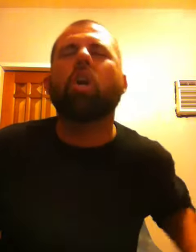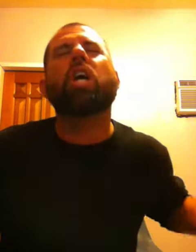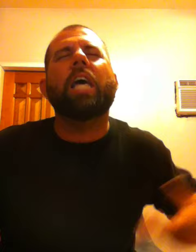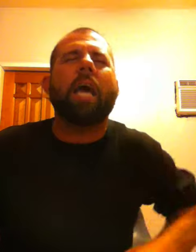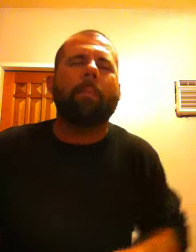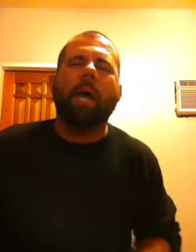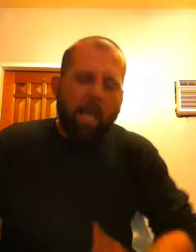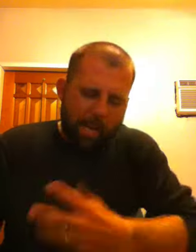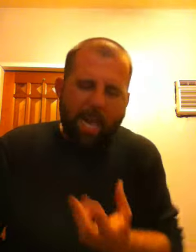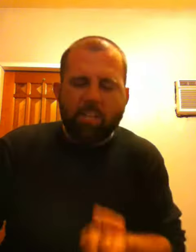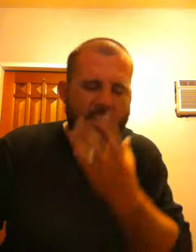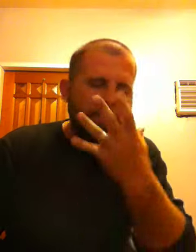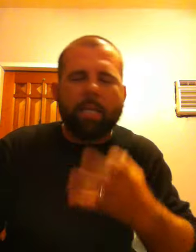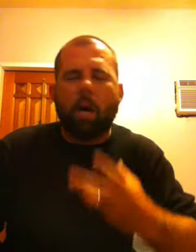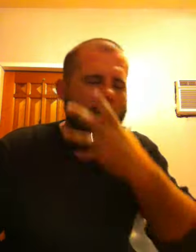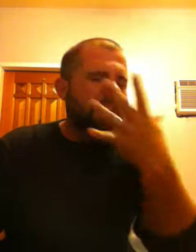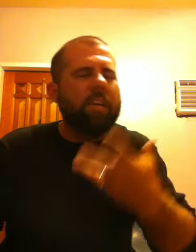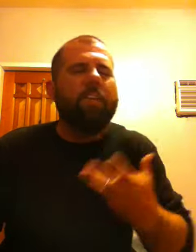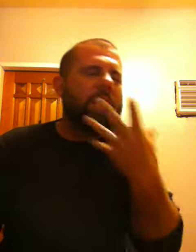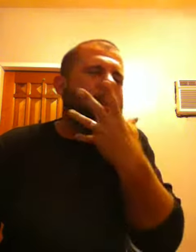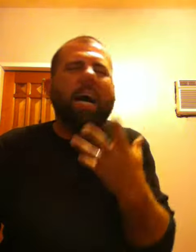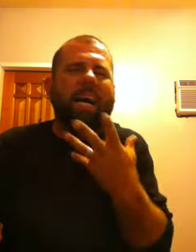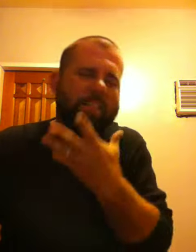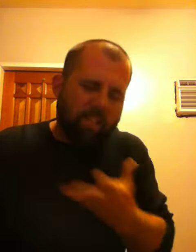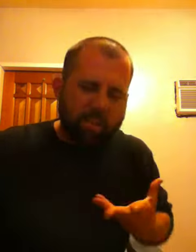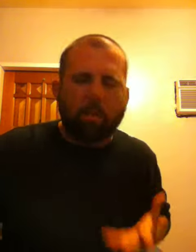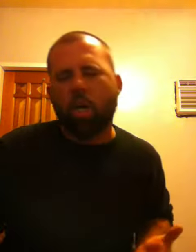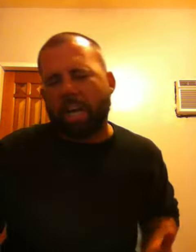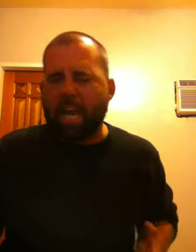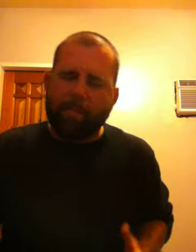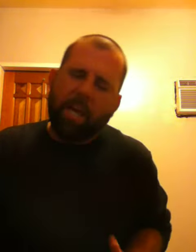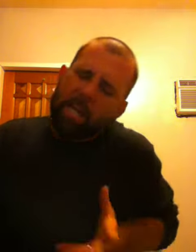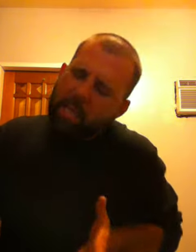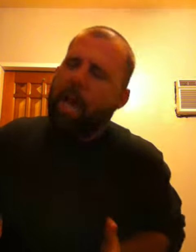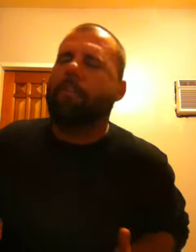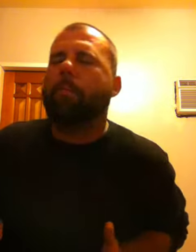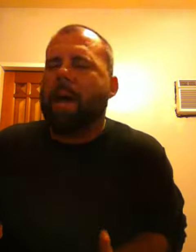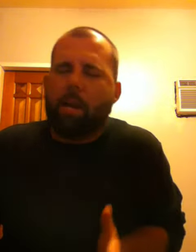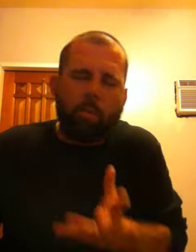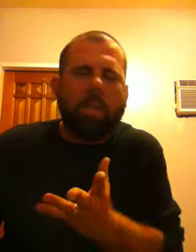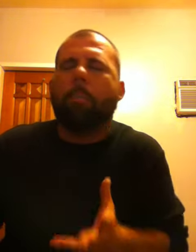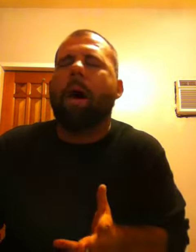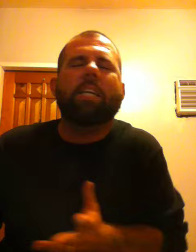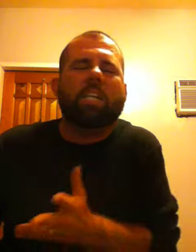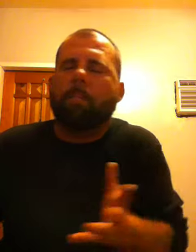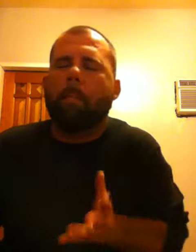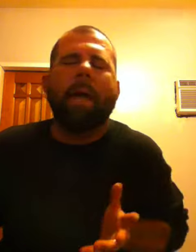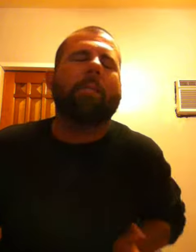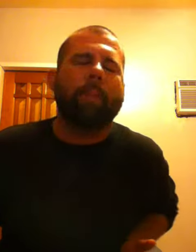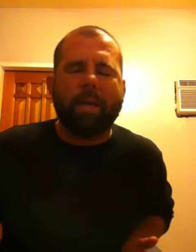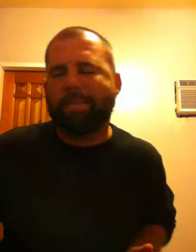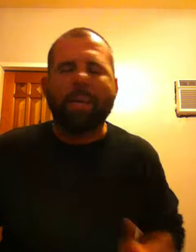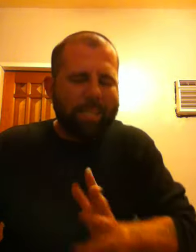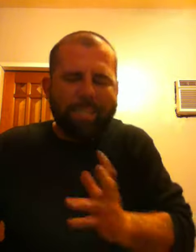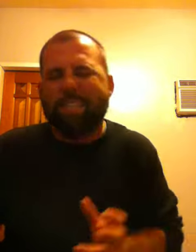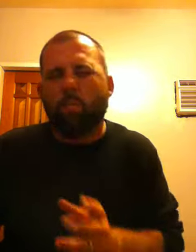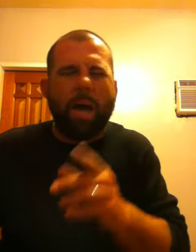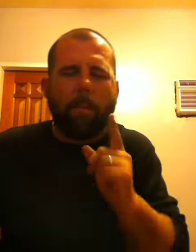lookin' at me? Now you see me thought The evil in my eyes Cause I'm cookin' at me This is the affermatter With the prodigy My man can mix This is why the